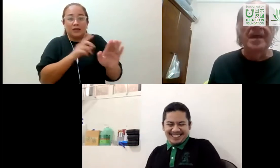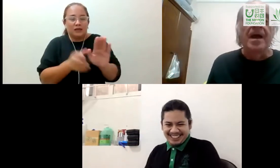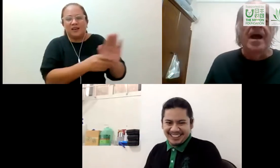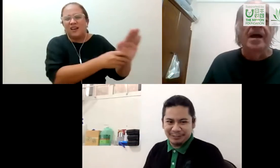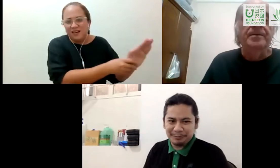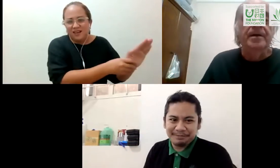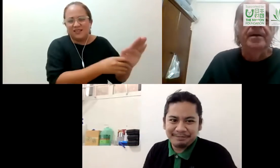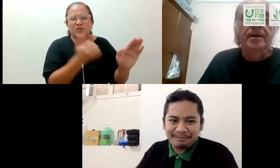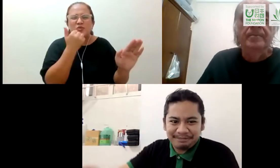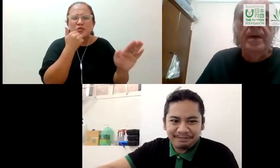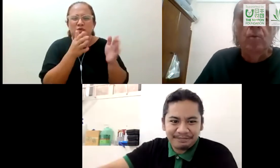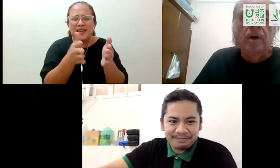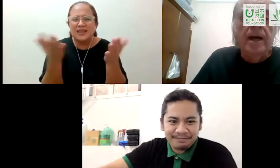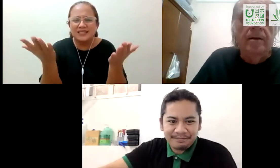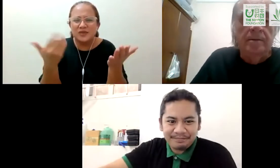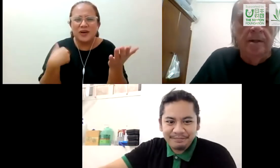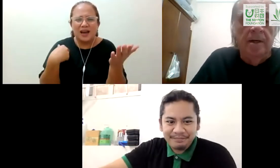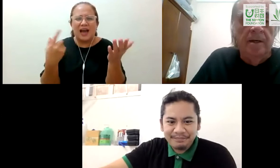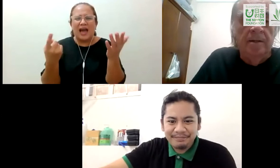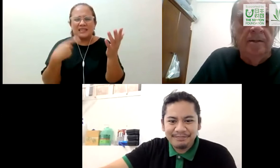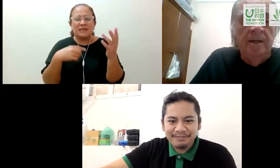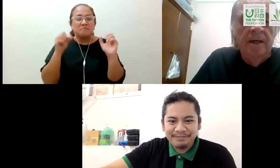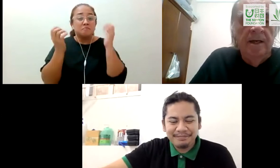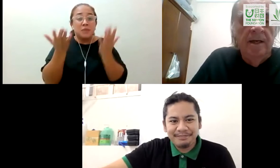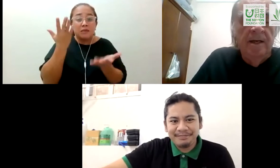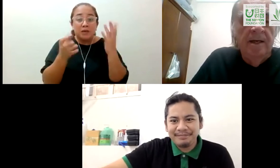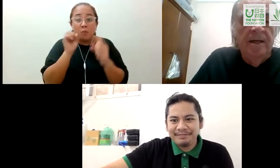So I think it may work out